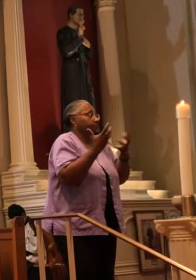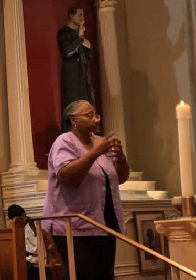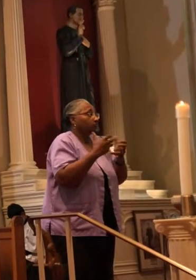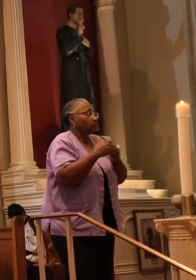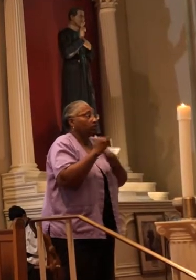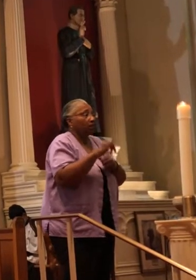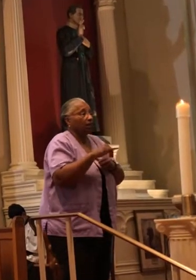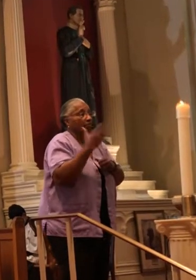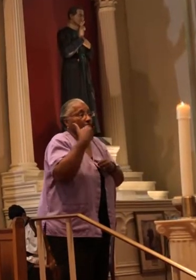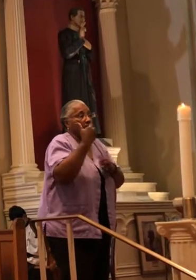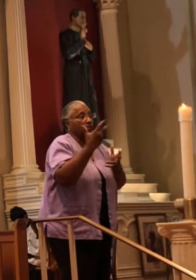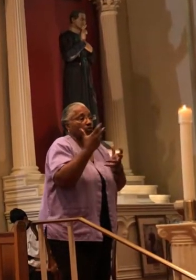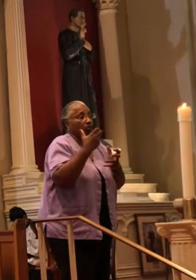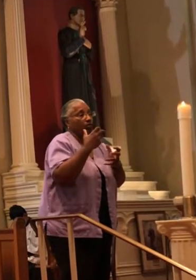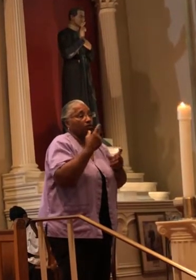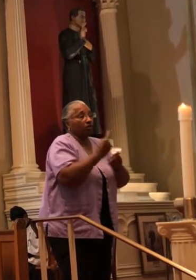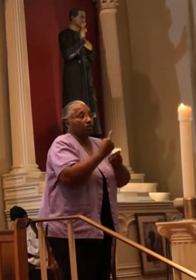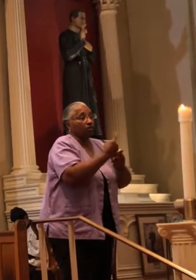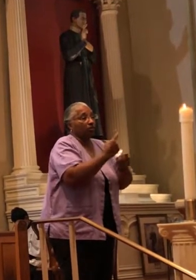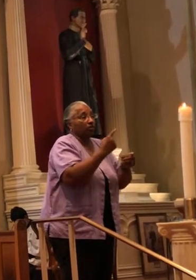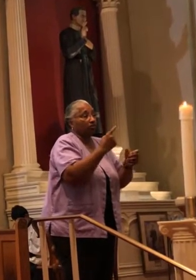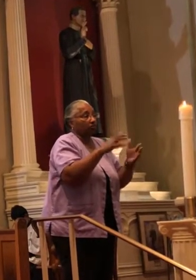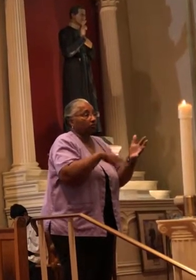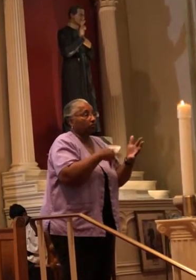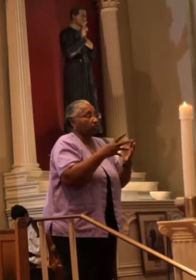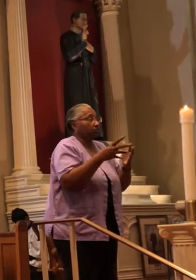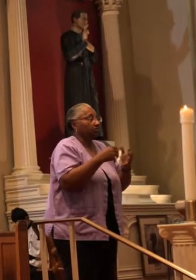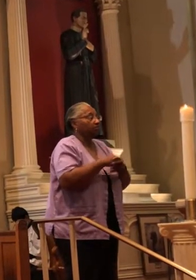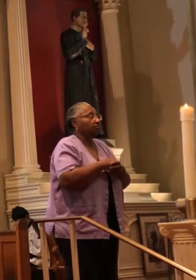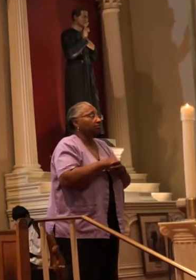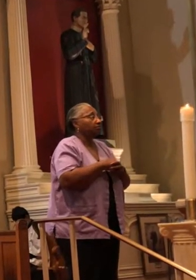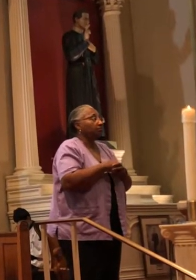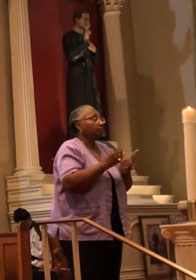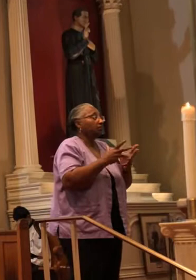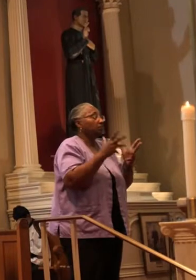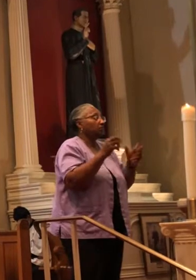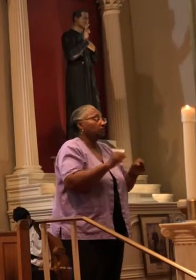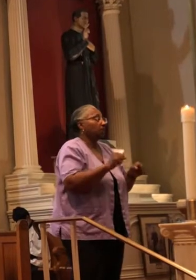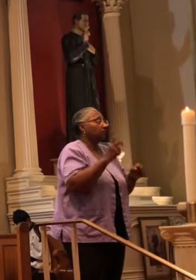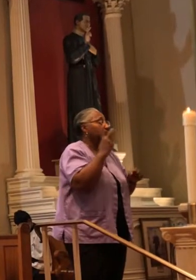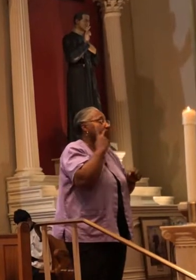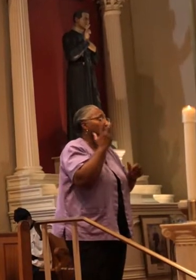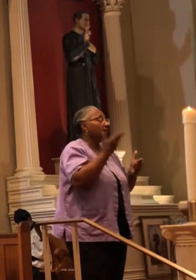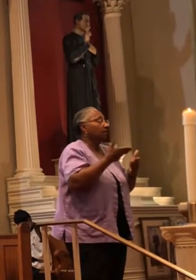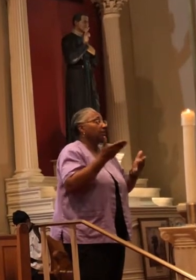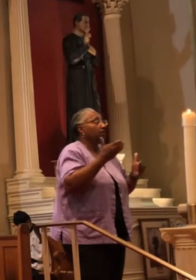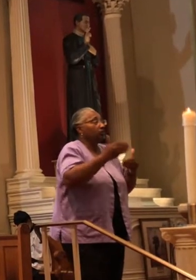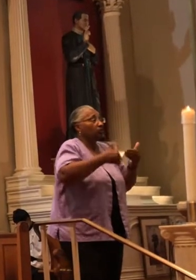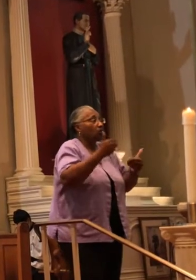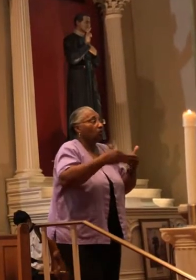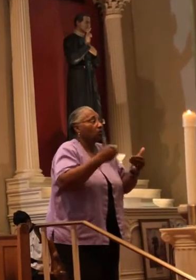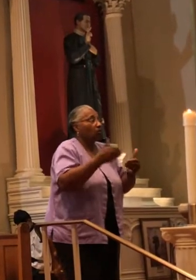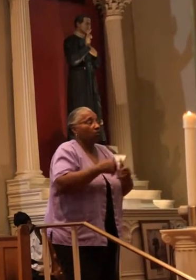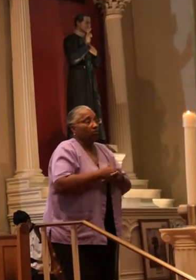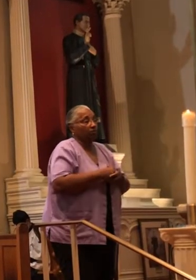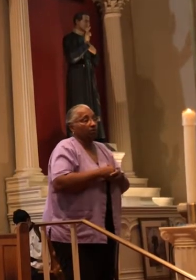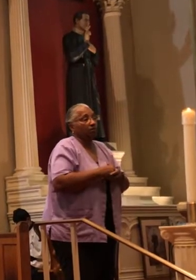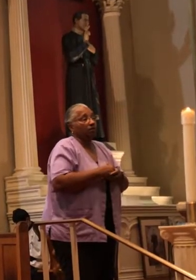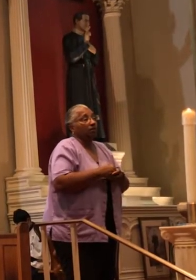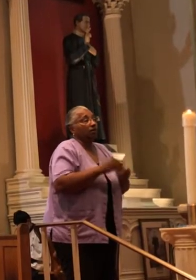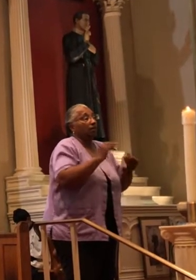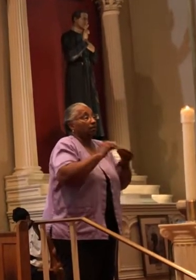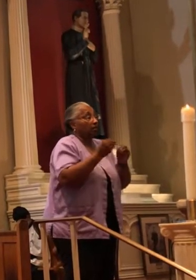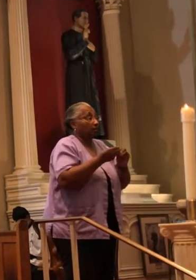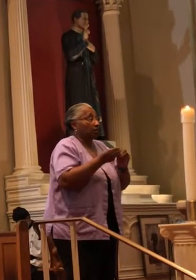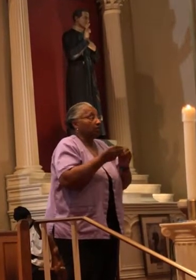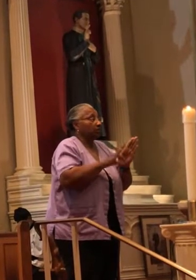our regular routine. And let's continue praying that, you know, you see how things go. It's like ups and downs with